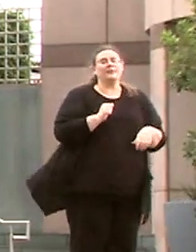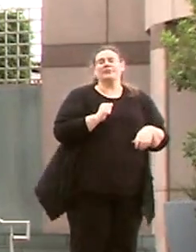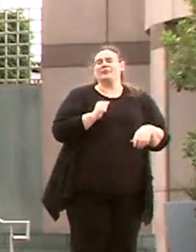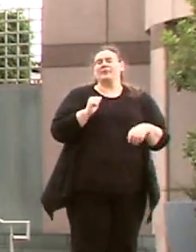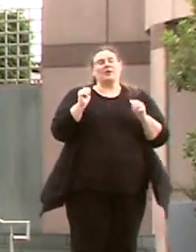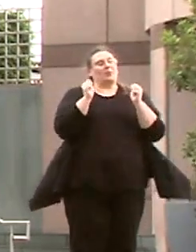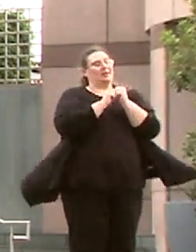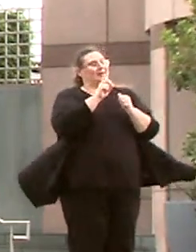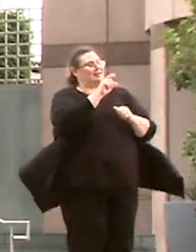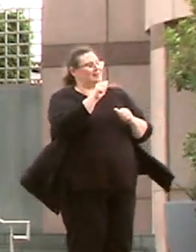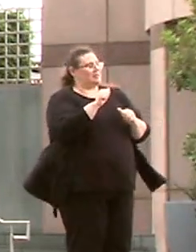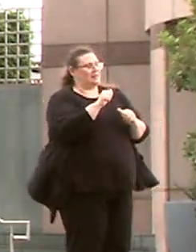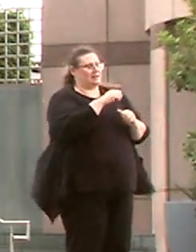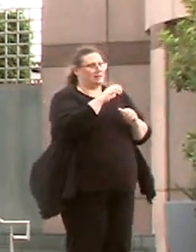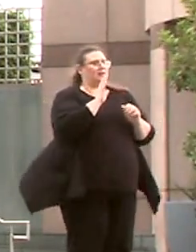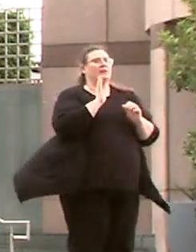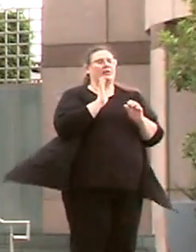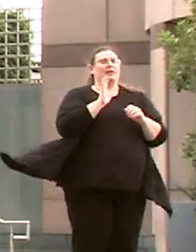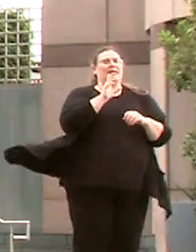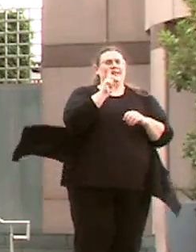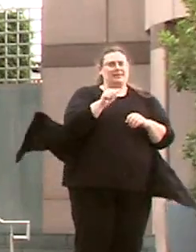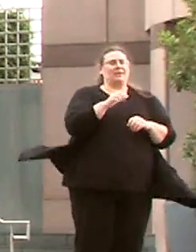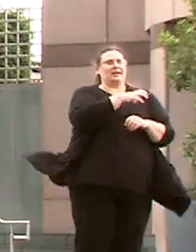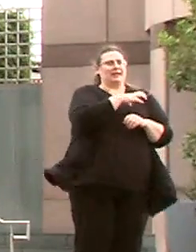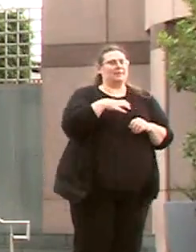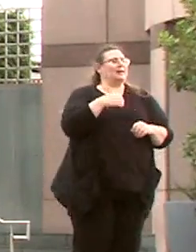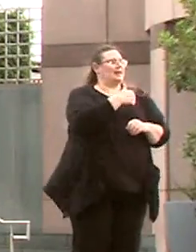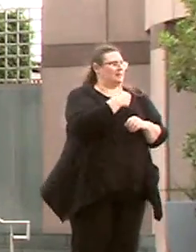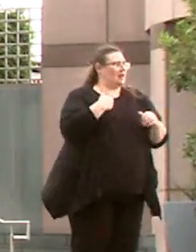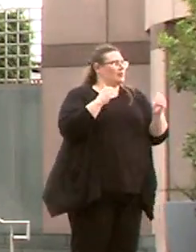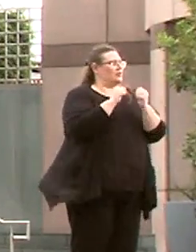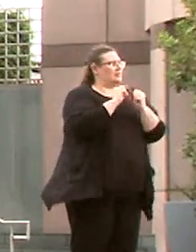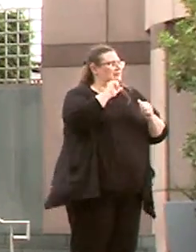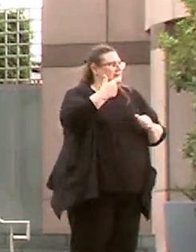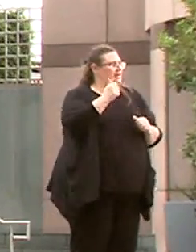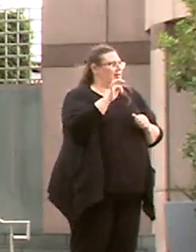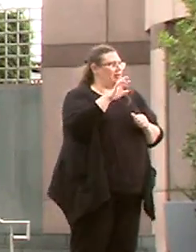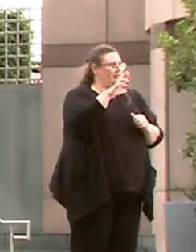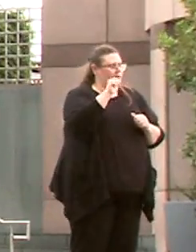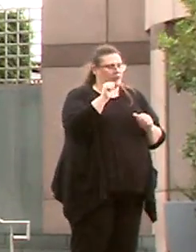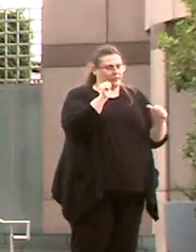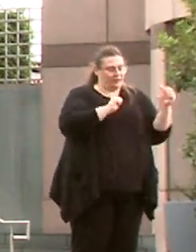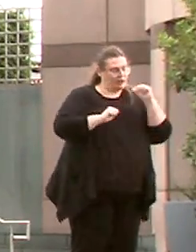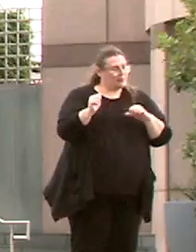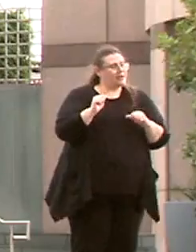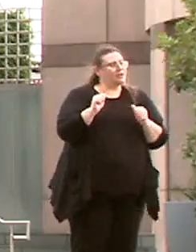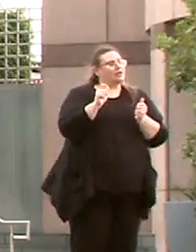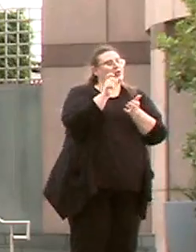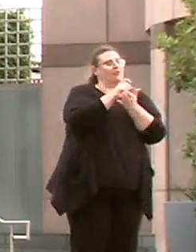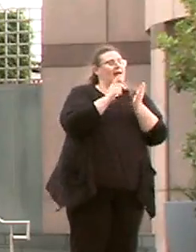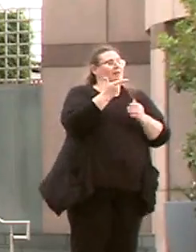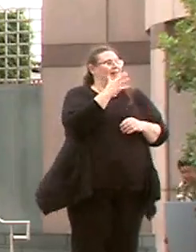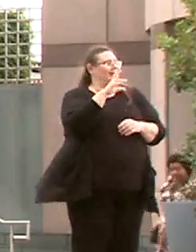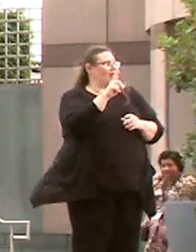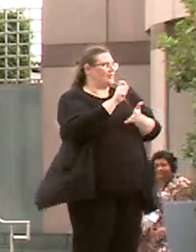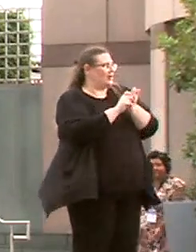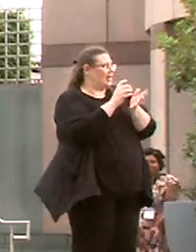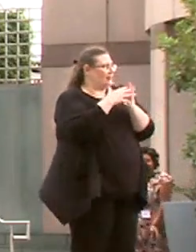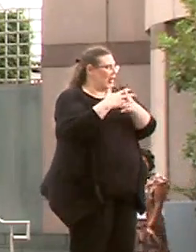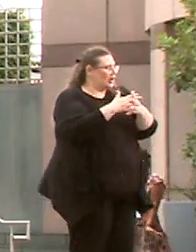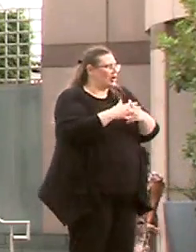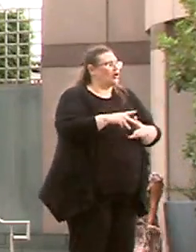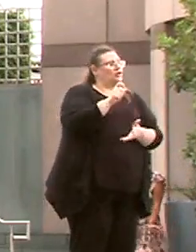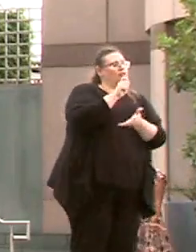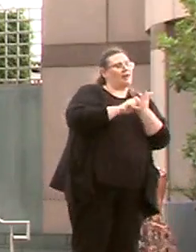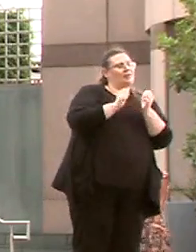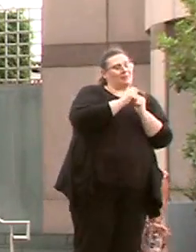a disability committee. He's a disability committee member with SAG-AFTRA performers. Writers Guild of America, Writers with